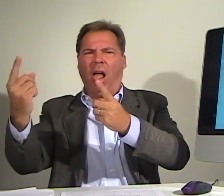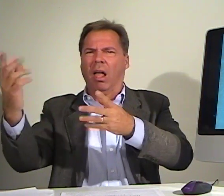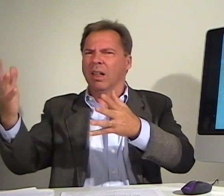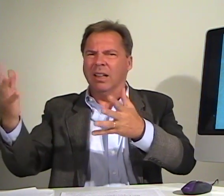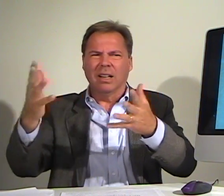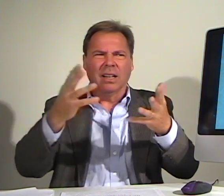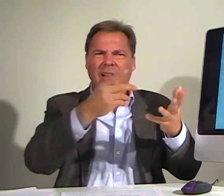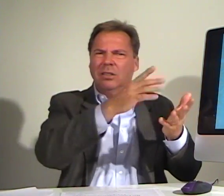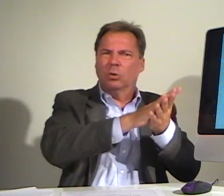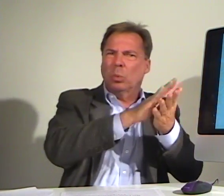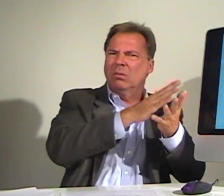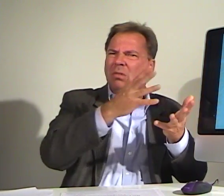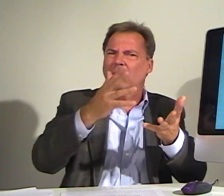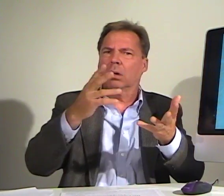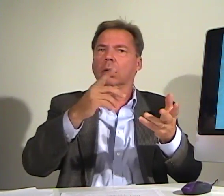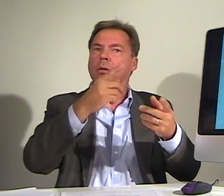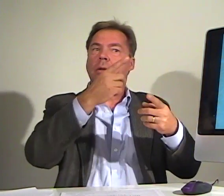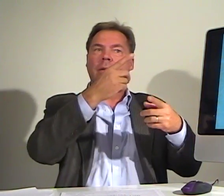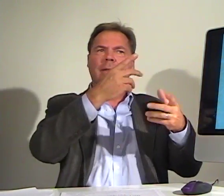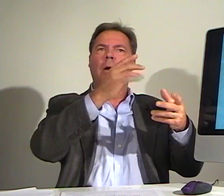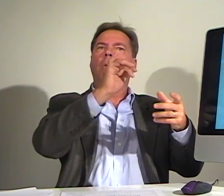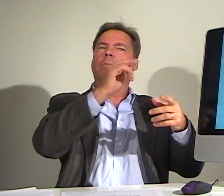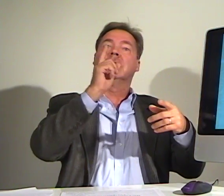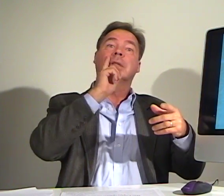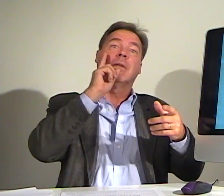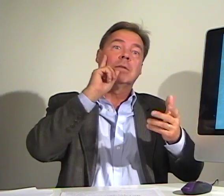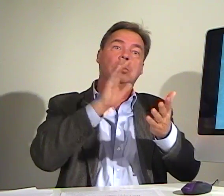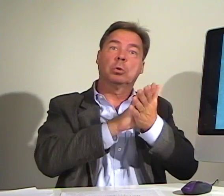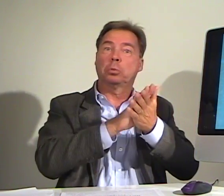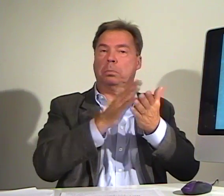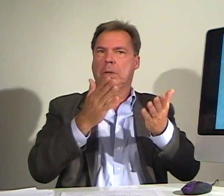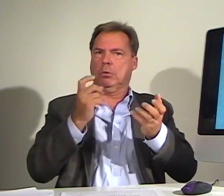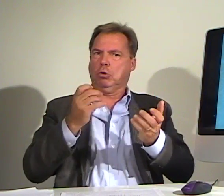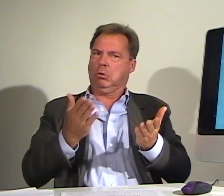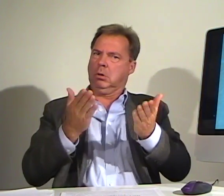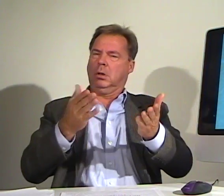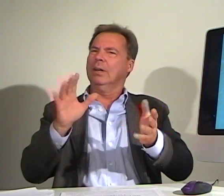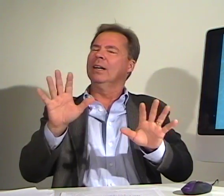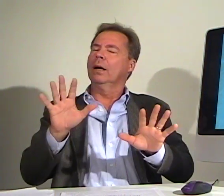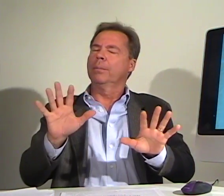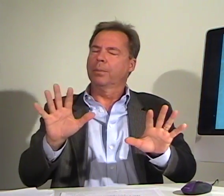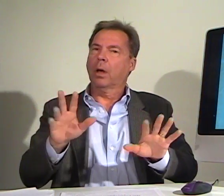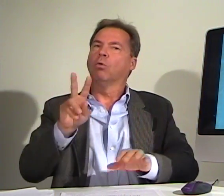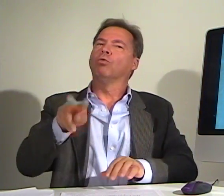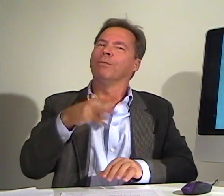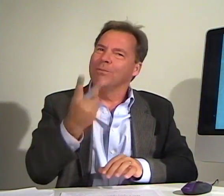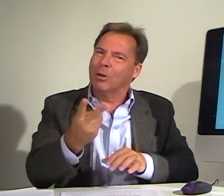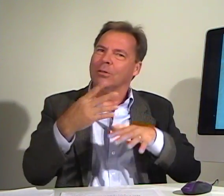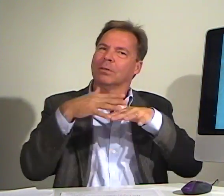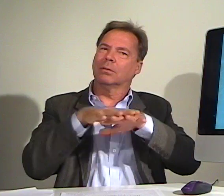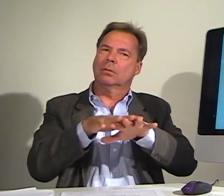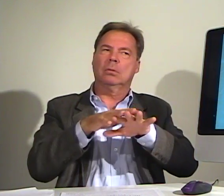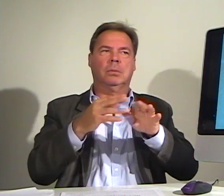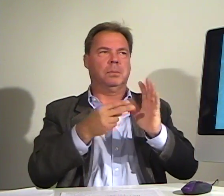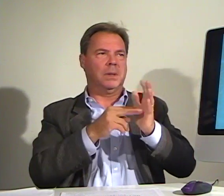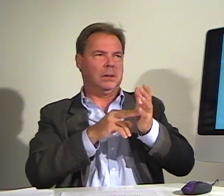mainstreaming in schools and how students for the deaf were isolated? Perhaps deaf schools could offer